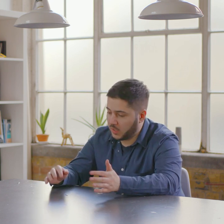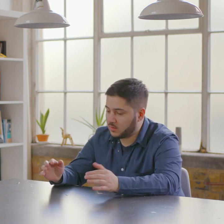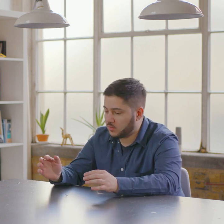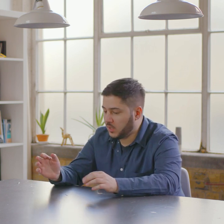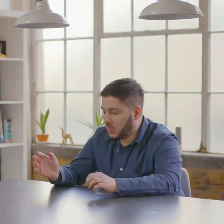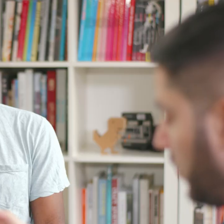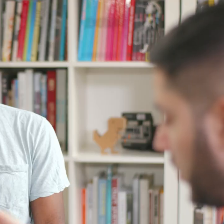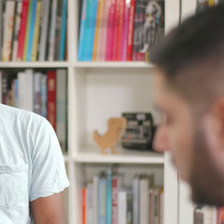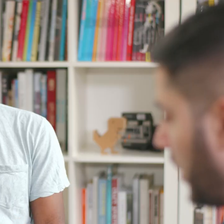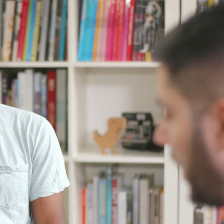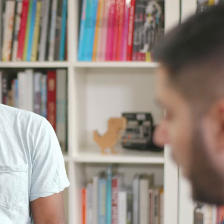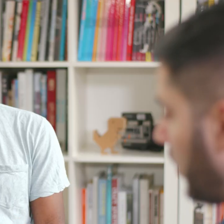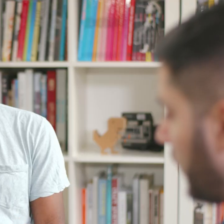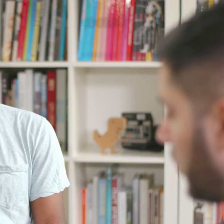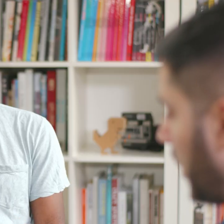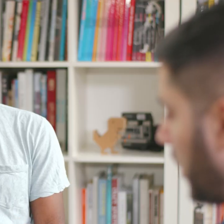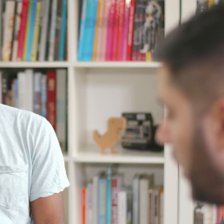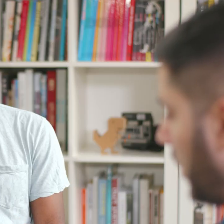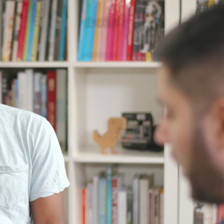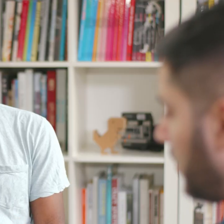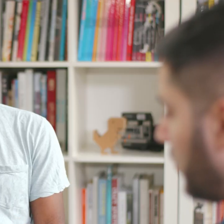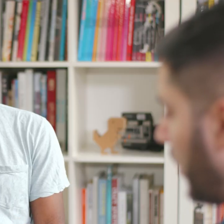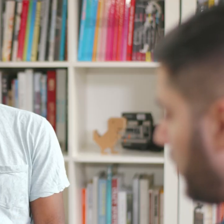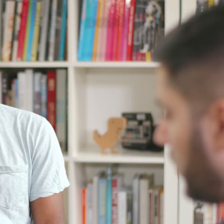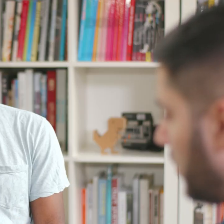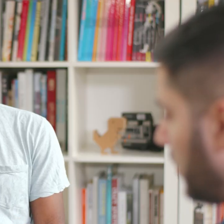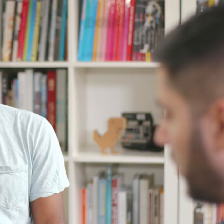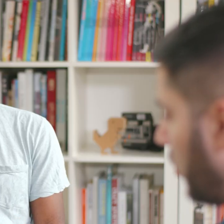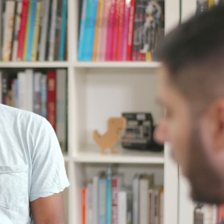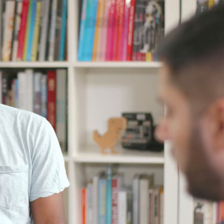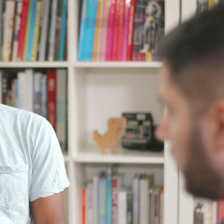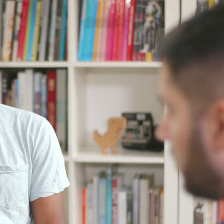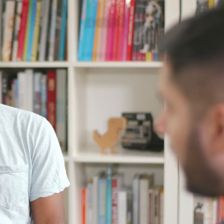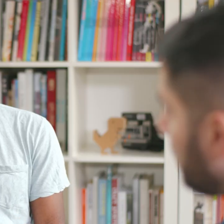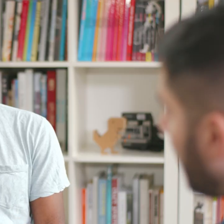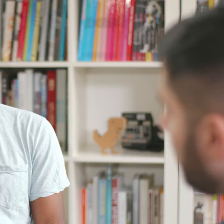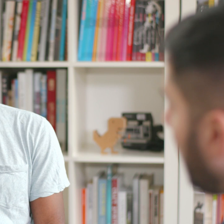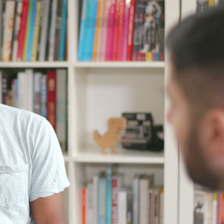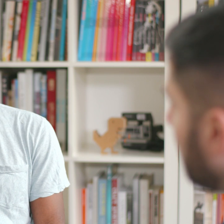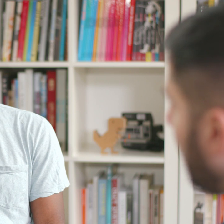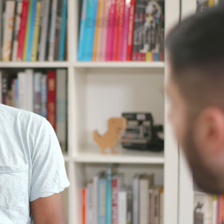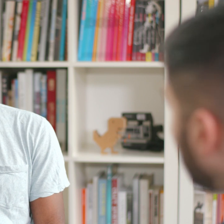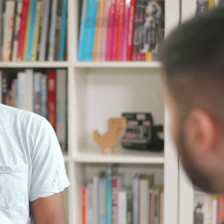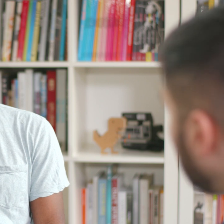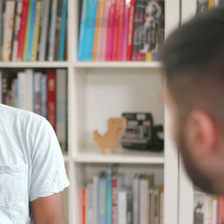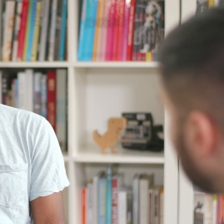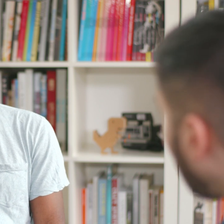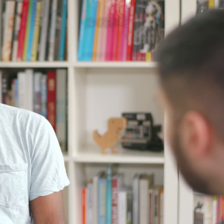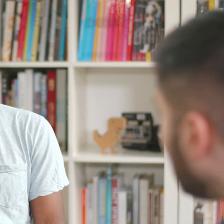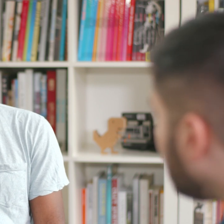native versus web it almost feels like native web or native web and app web is that the new